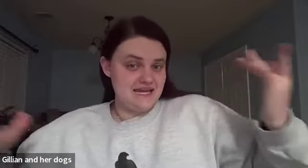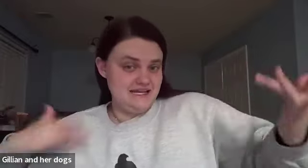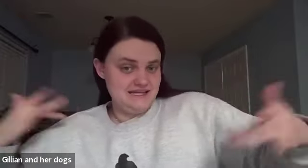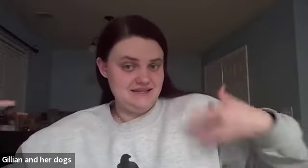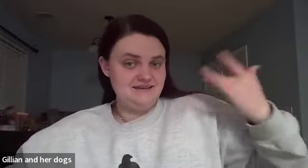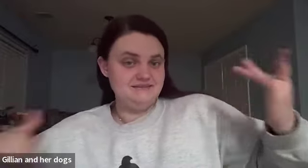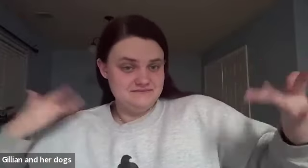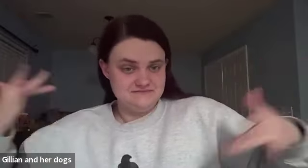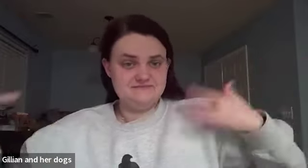Excited.